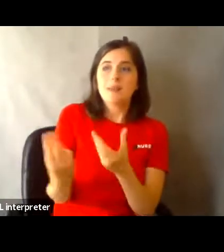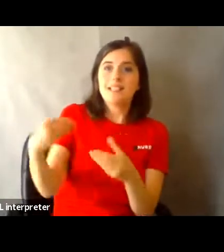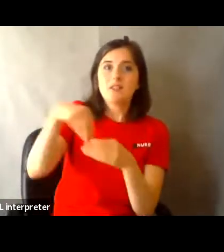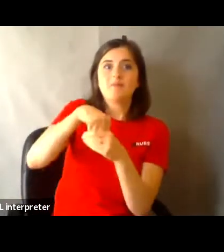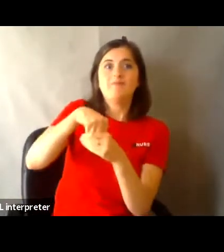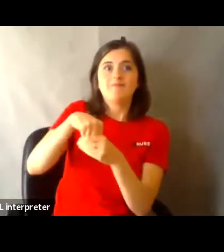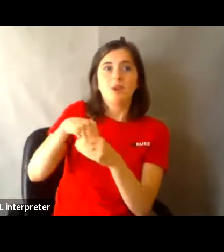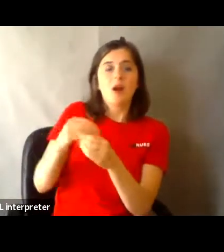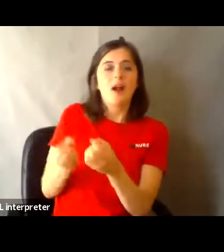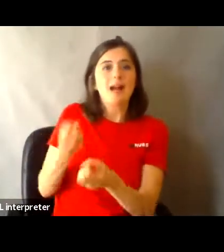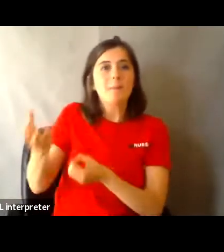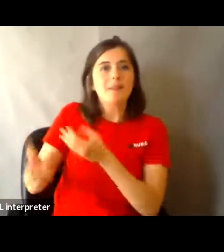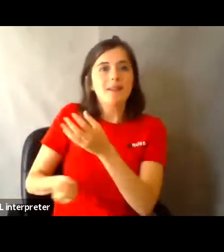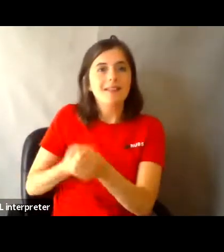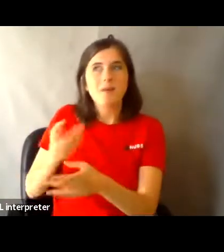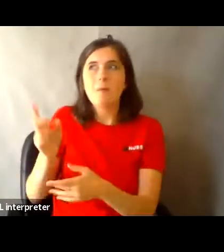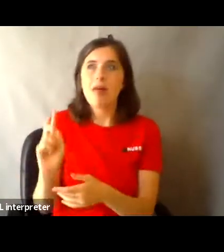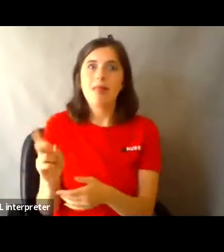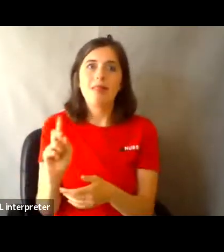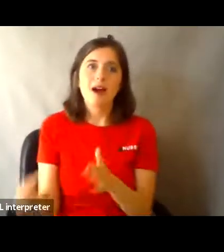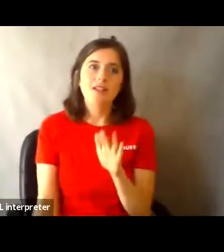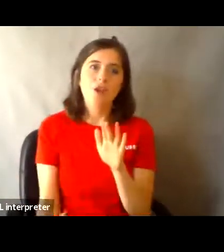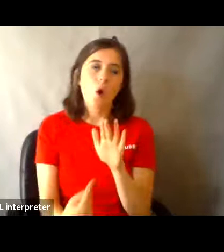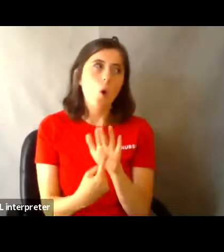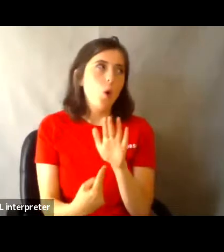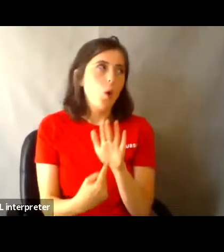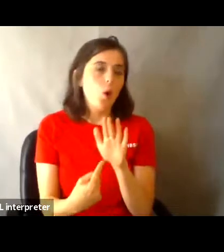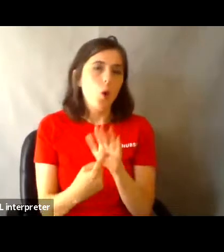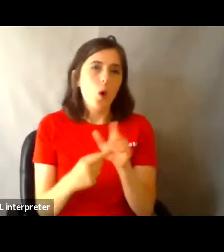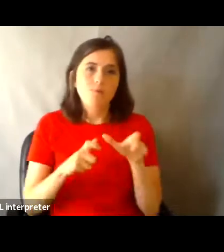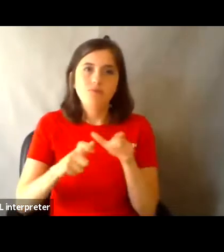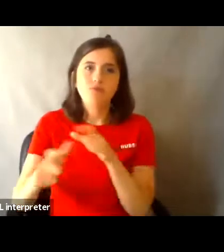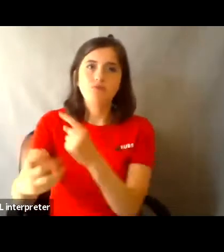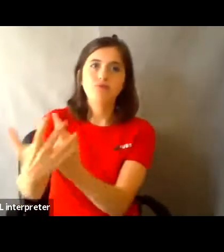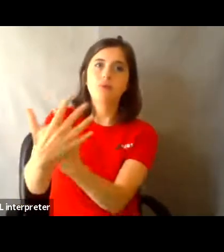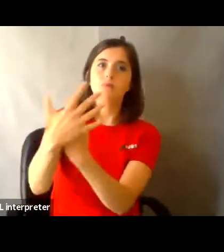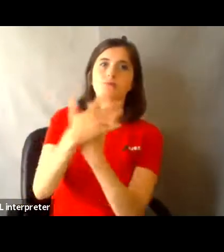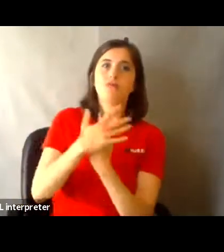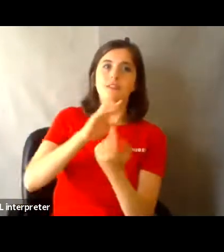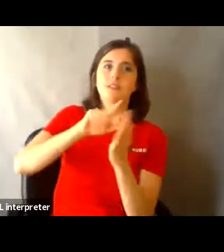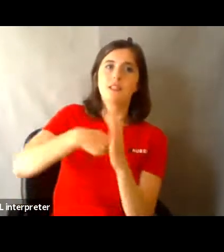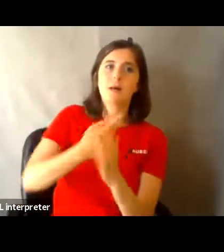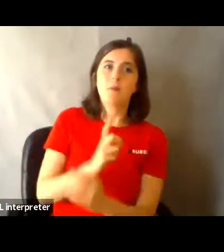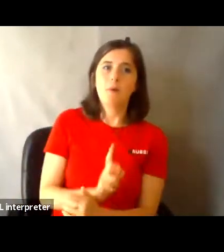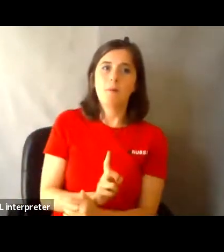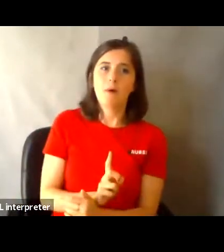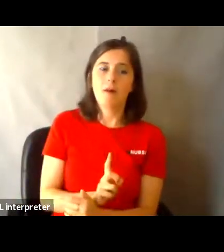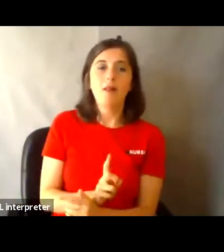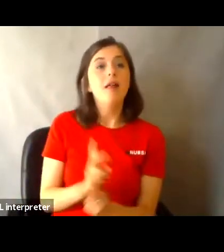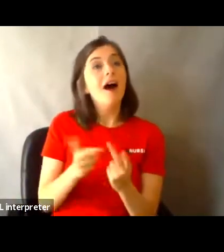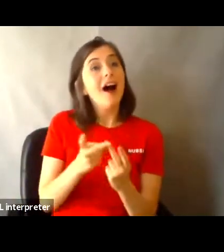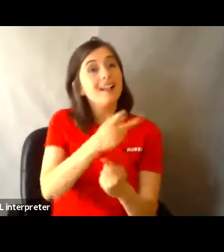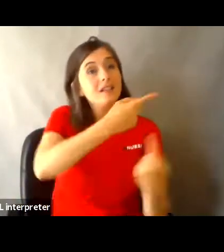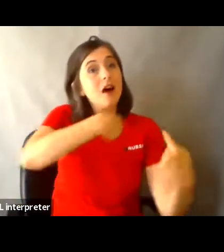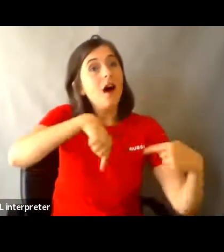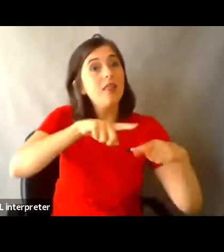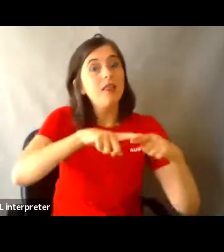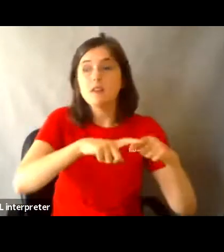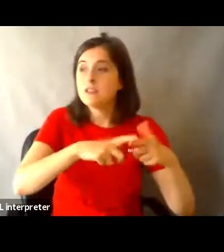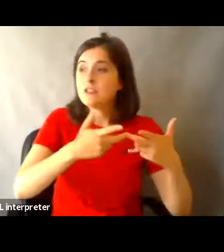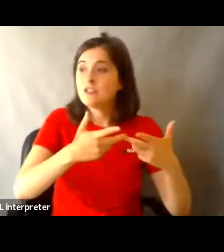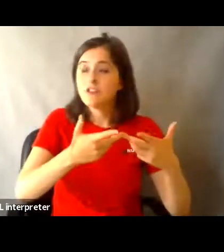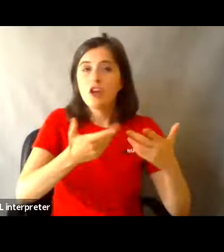huge part in the ongoing oppression of disabled people and of others who've been consistently disadvantaged